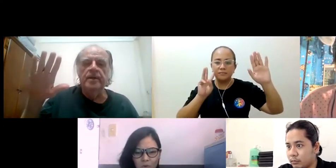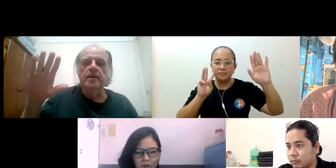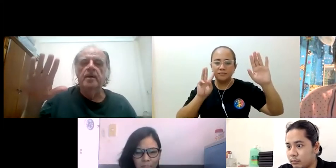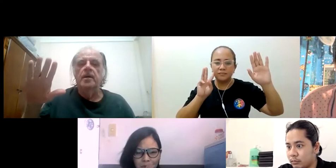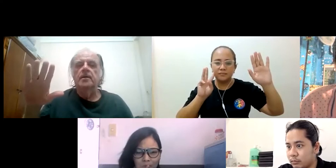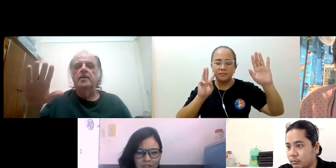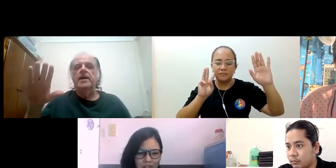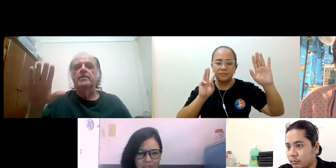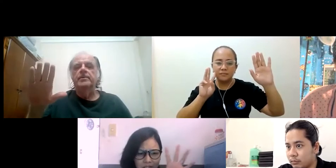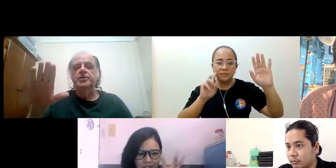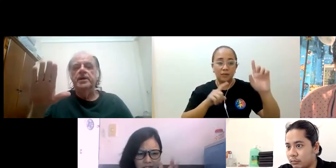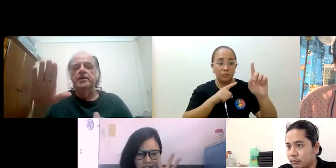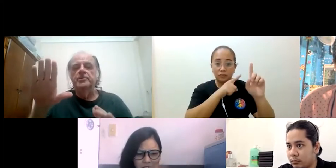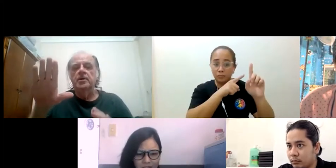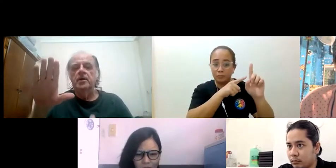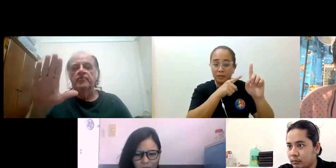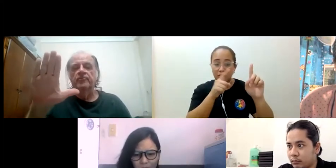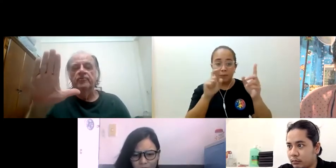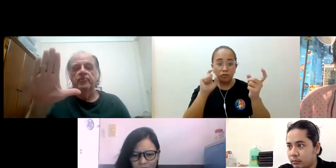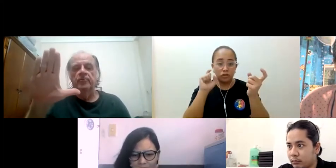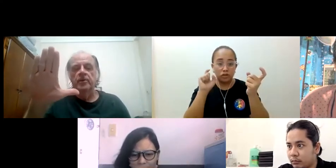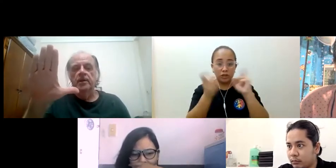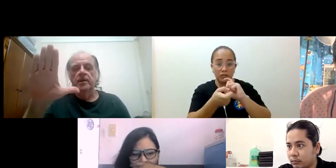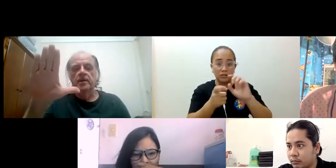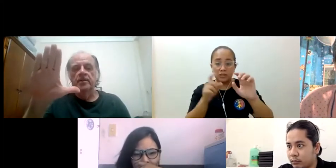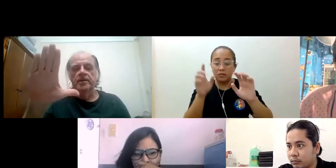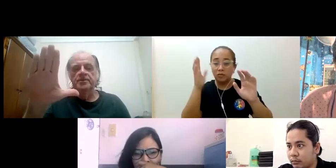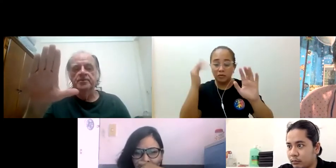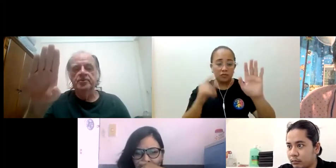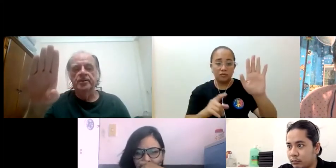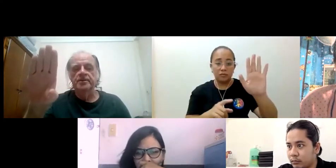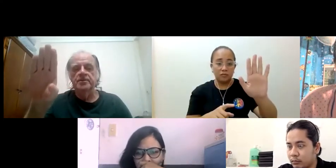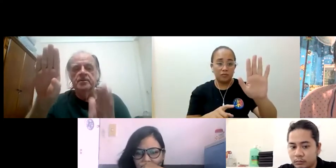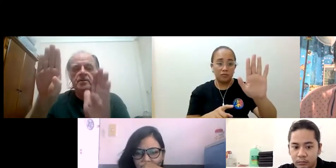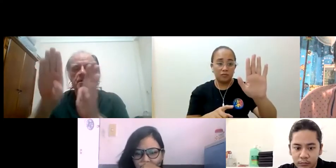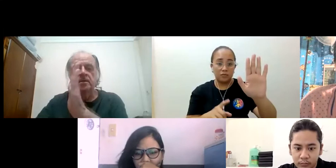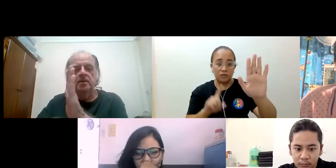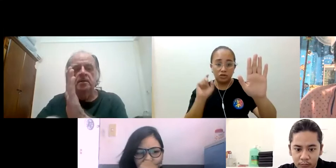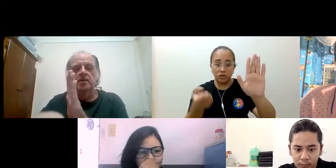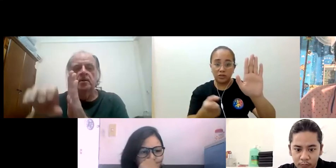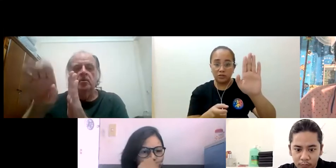One thing about the change of this to this,